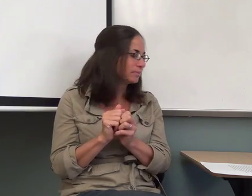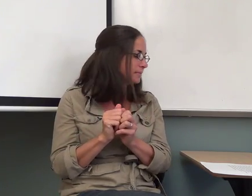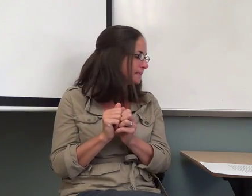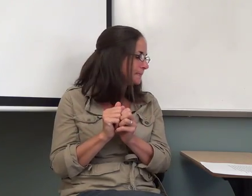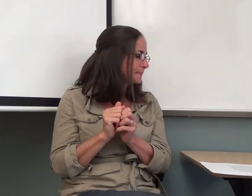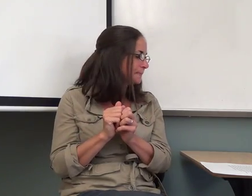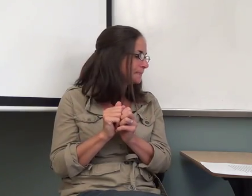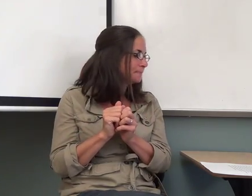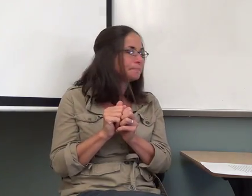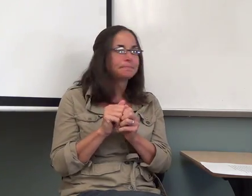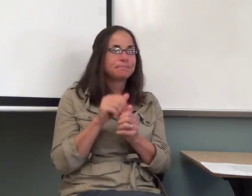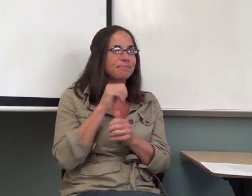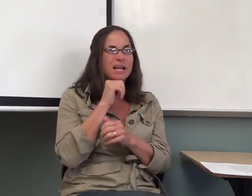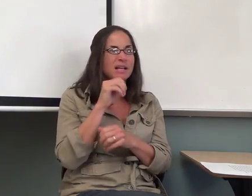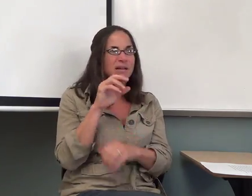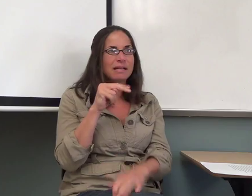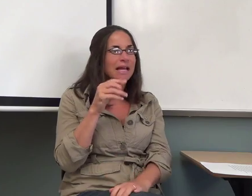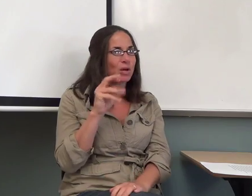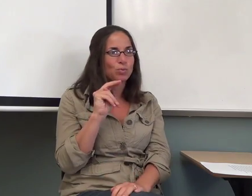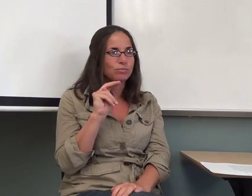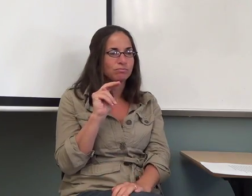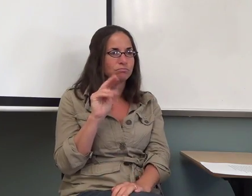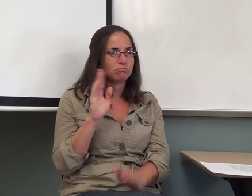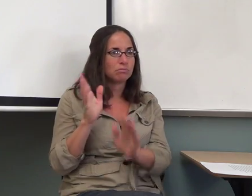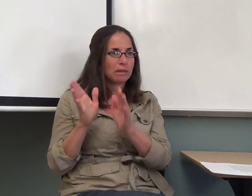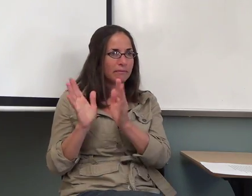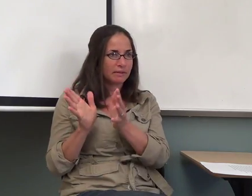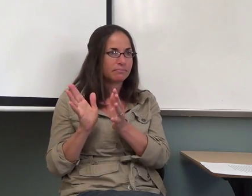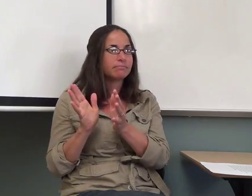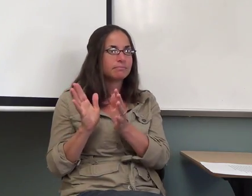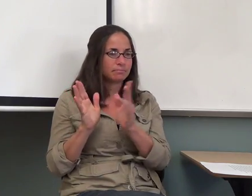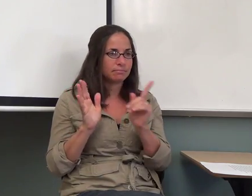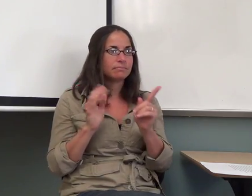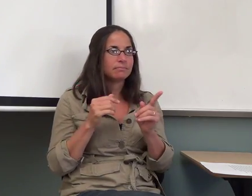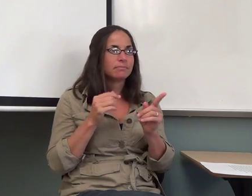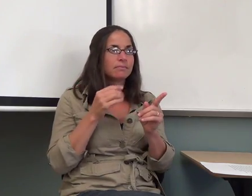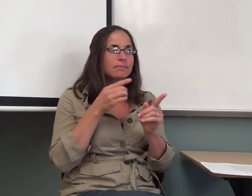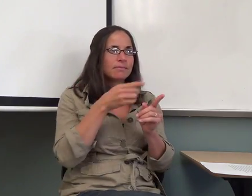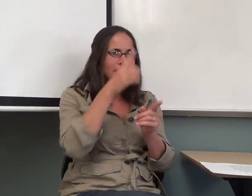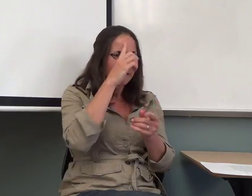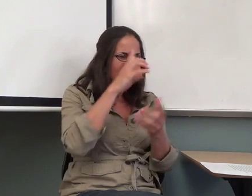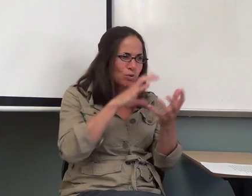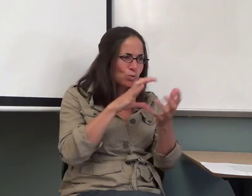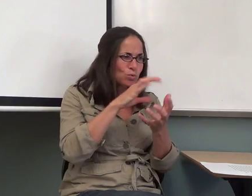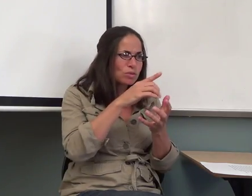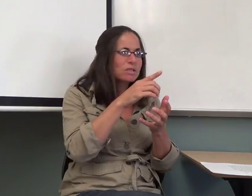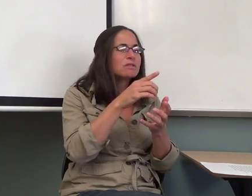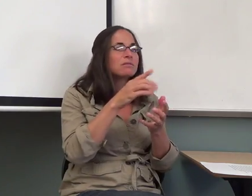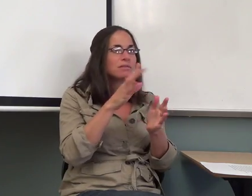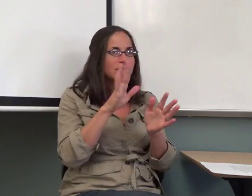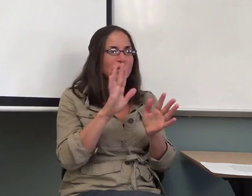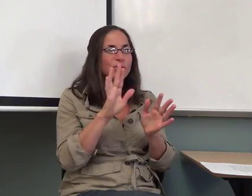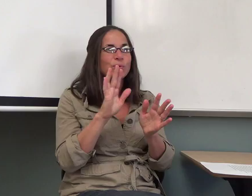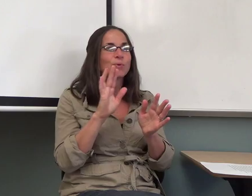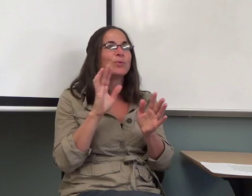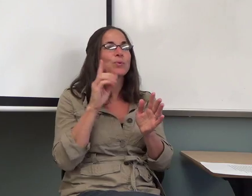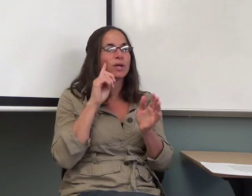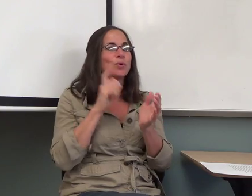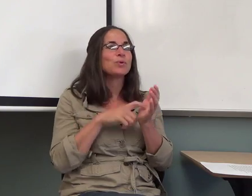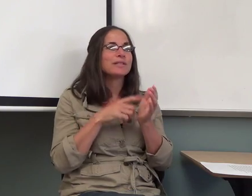to stick to what it's not right now, okay? Okay. Okay, that's what I don't want to have happen. That's what I think we got caught up in the first couple weeks, is that we went off